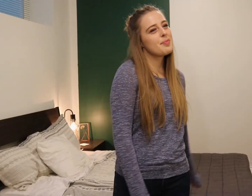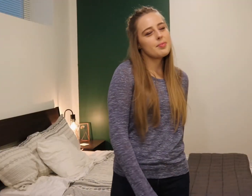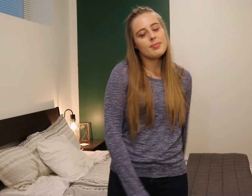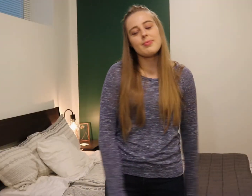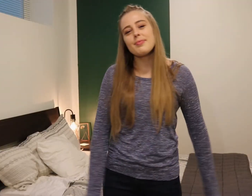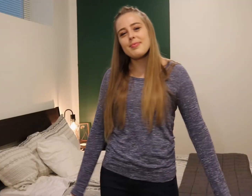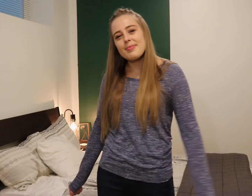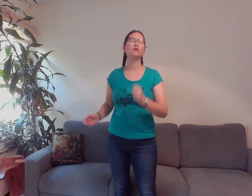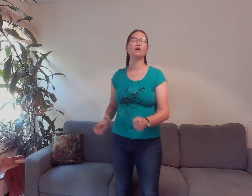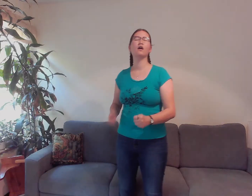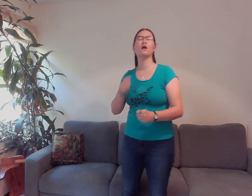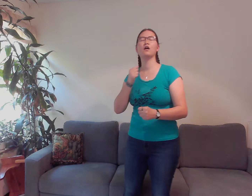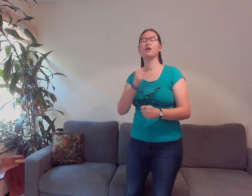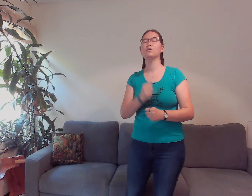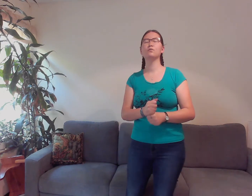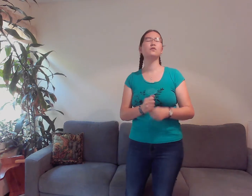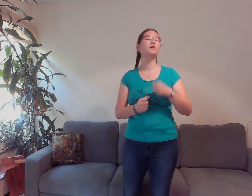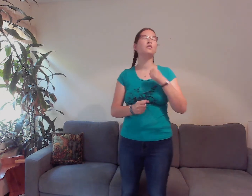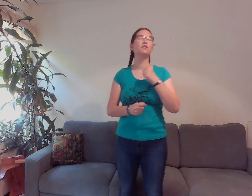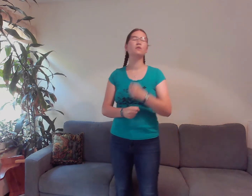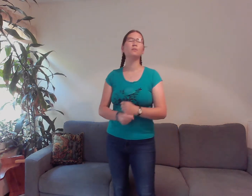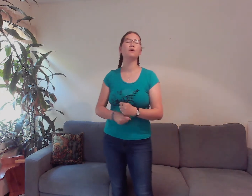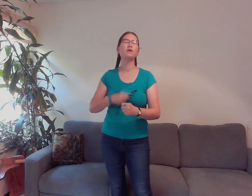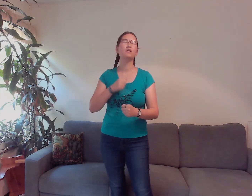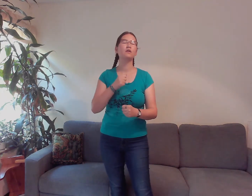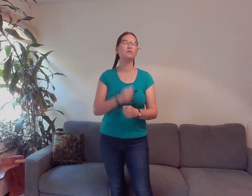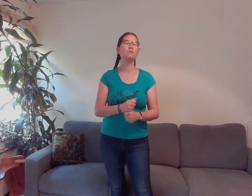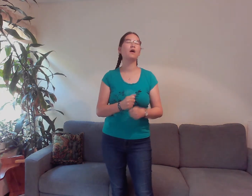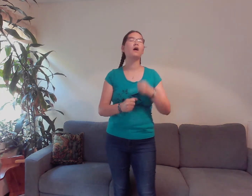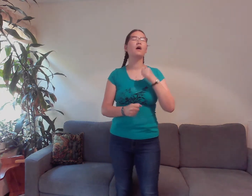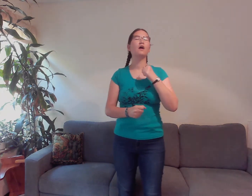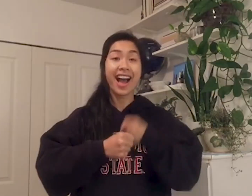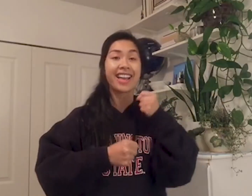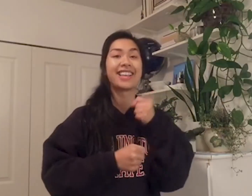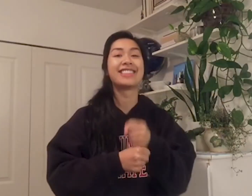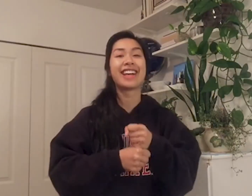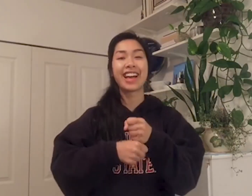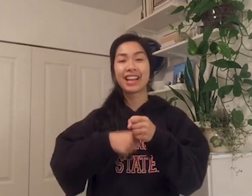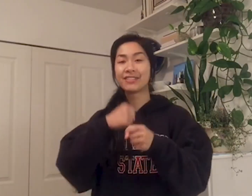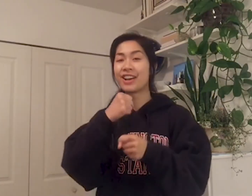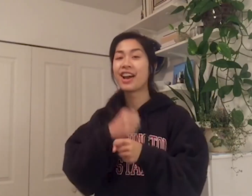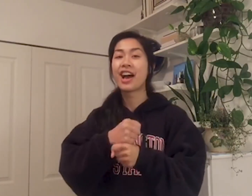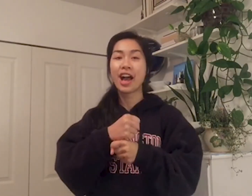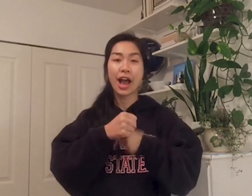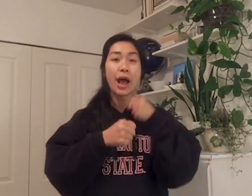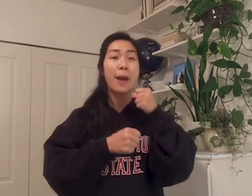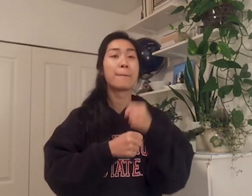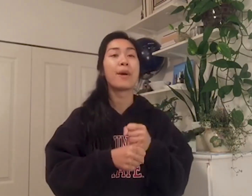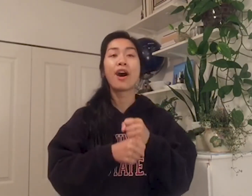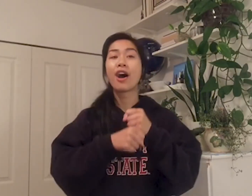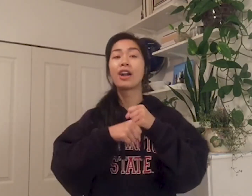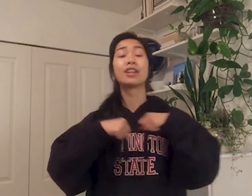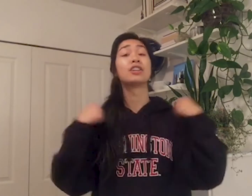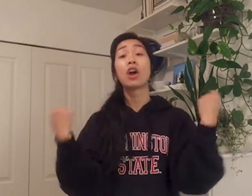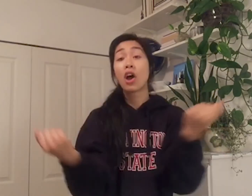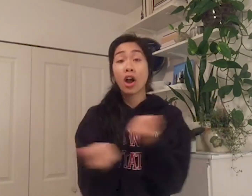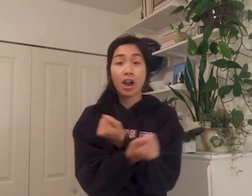And I will build my life upon your